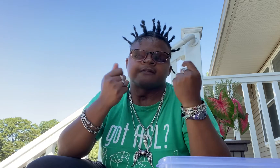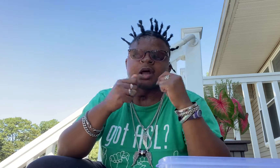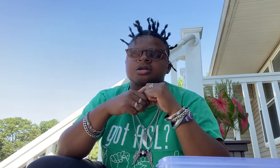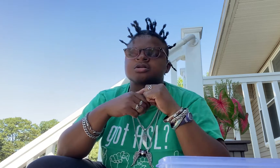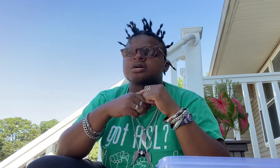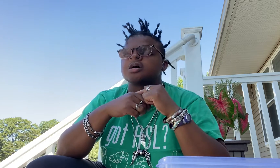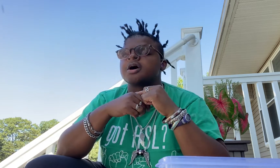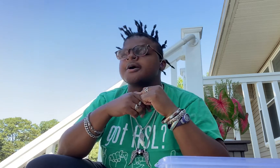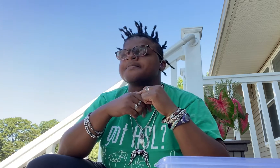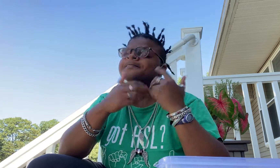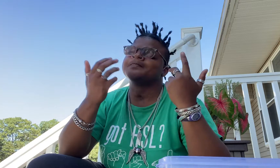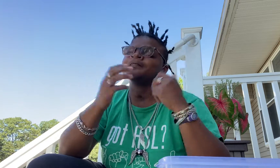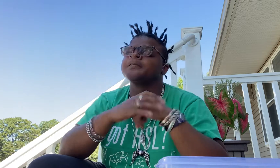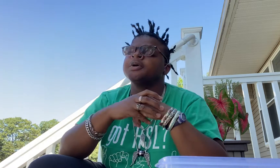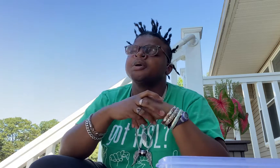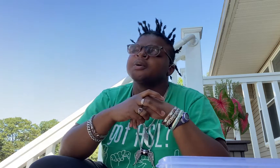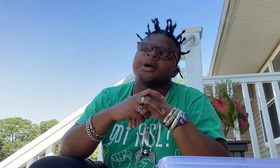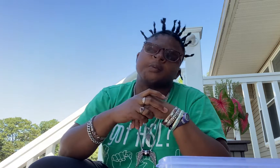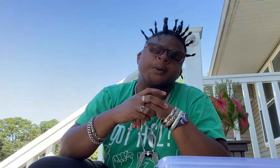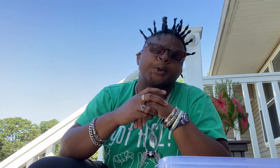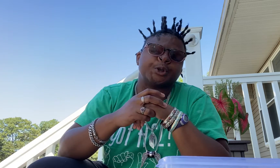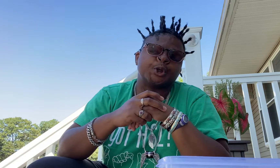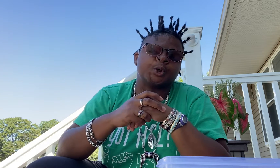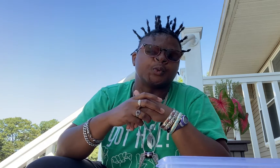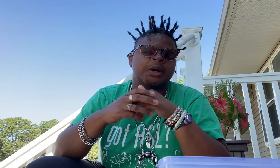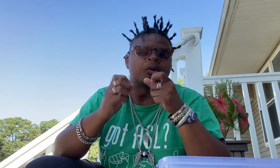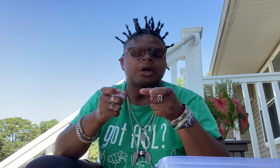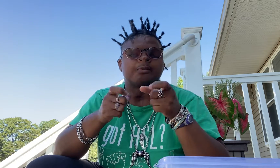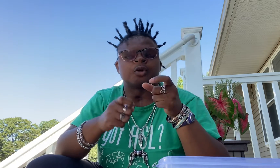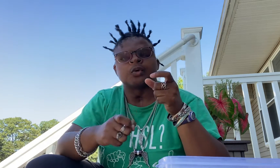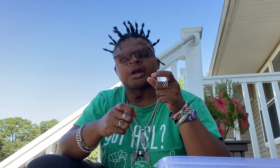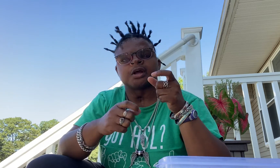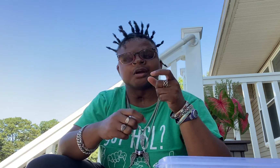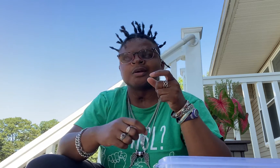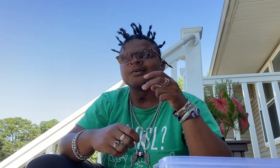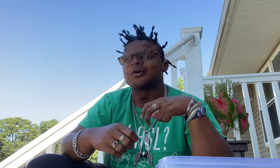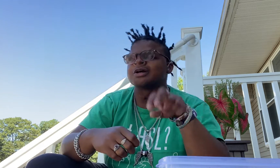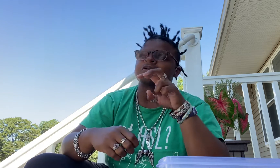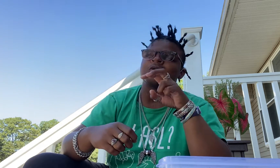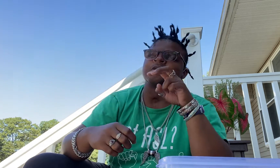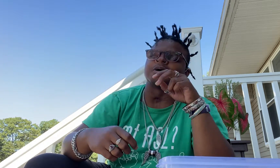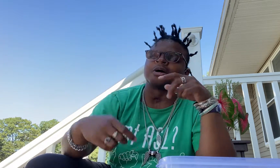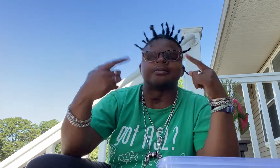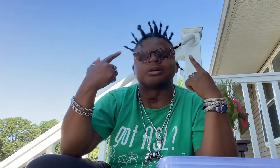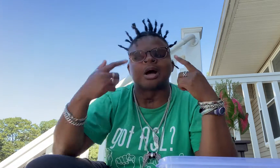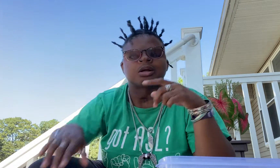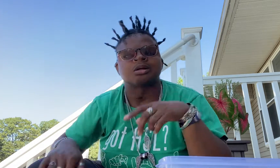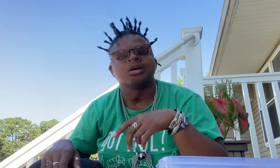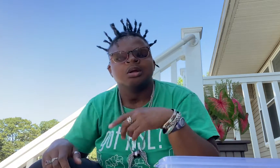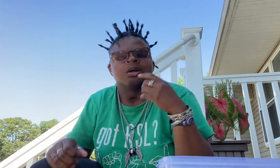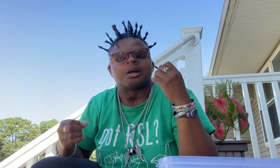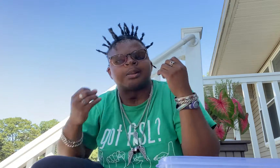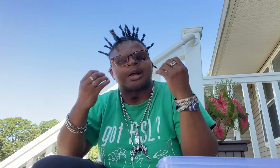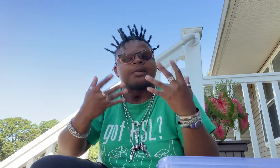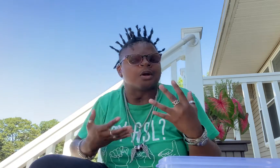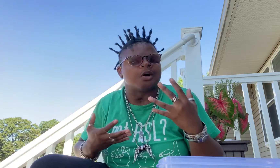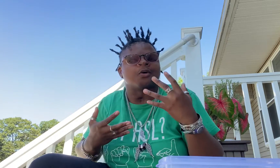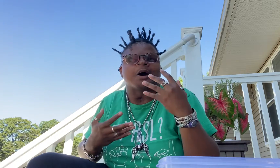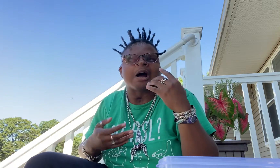fast. That's what I'm gonna do, and I'll give you a grand tour of my locks, and let me know how